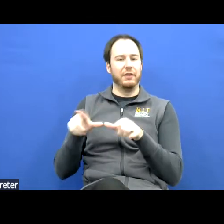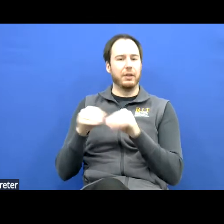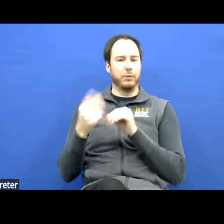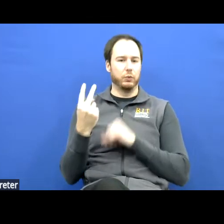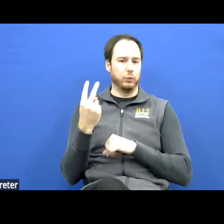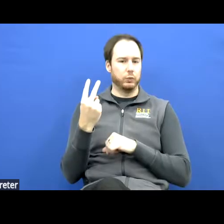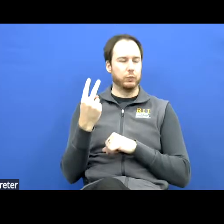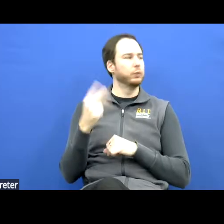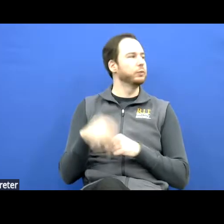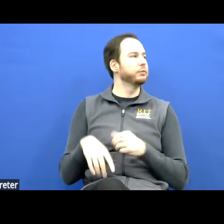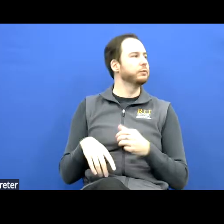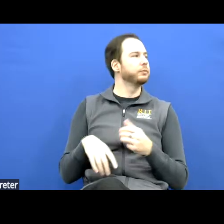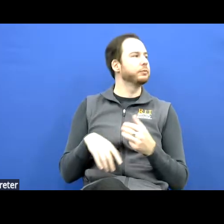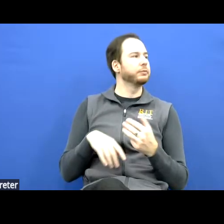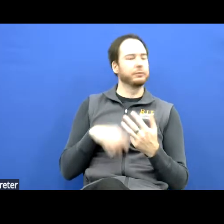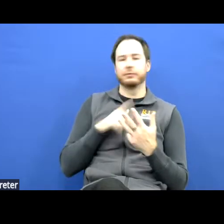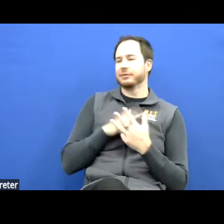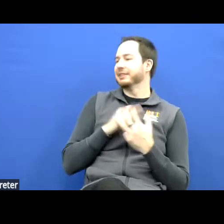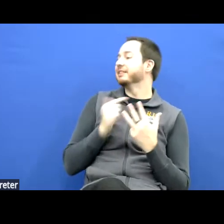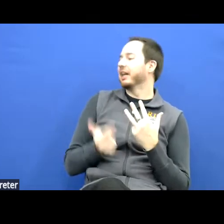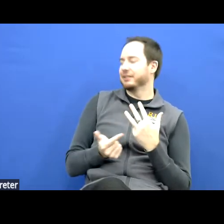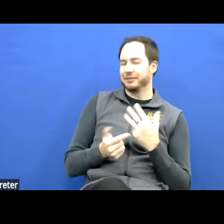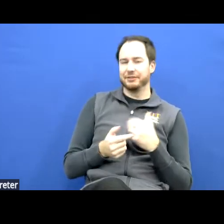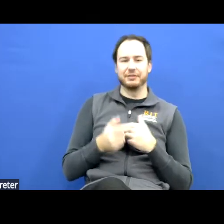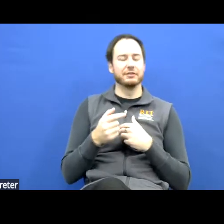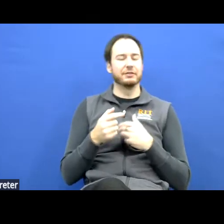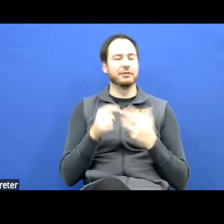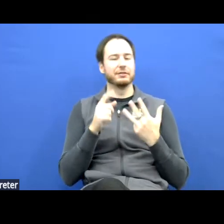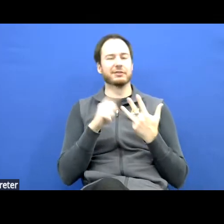Second. So this one was a last minute addition.